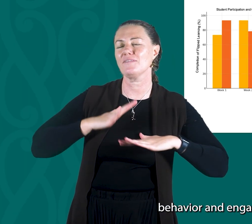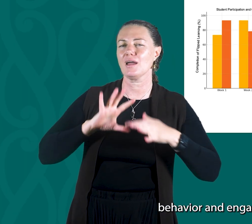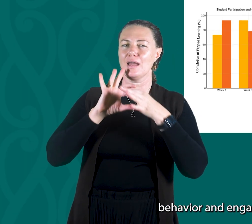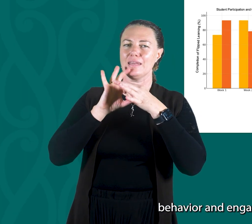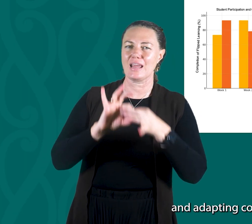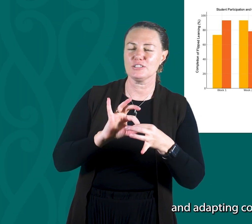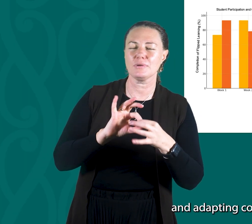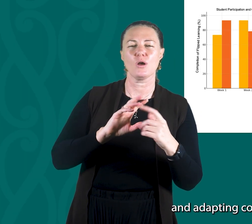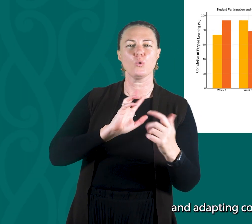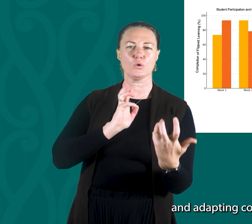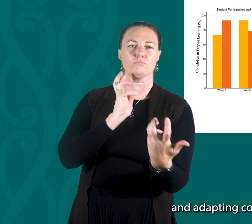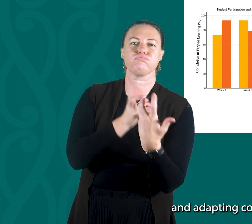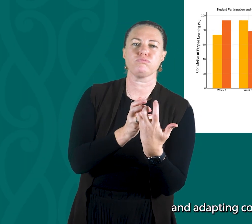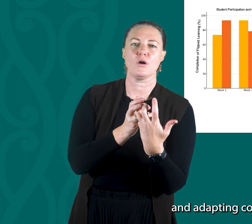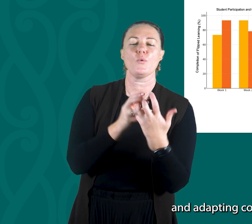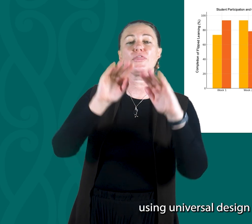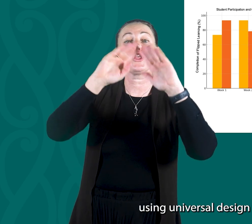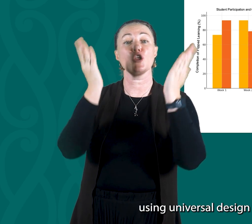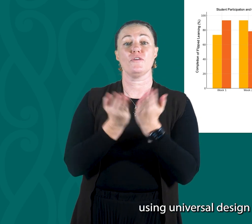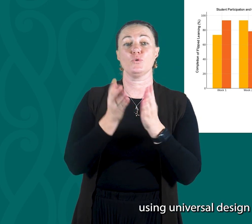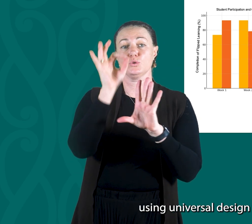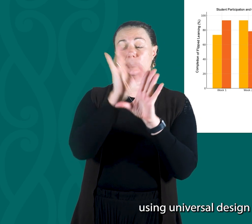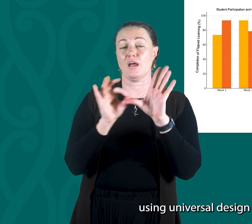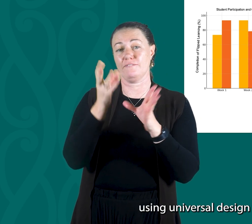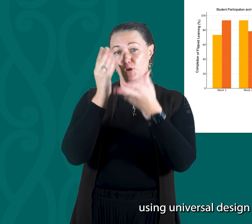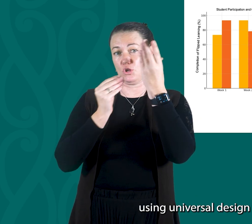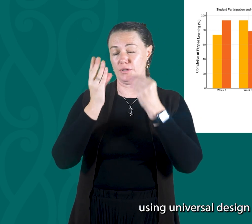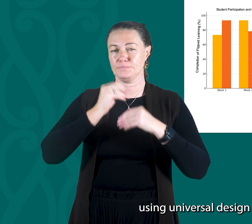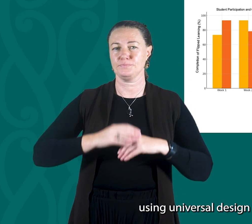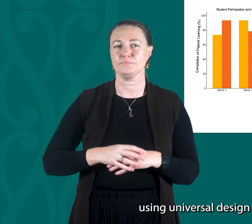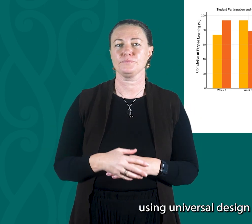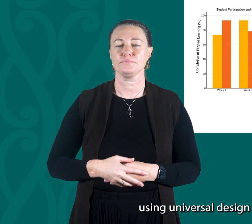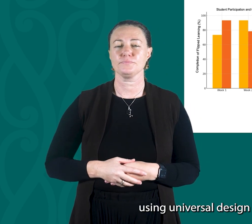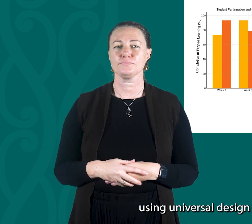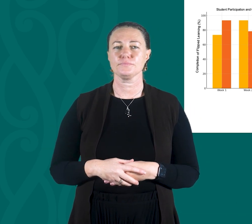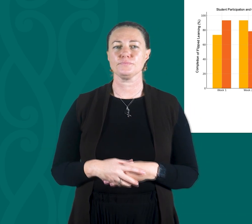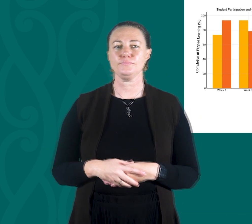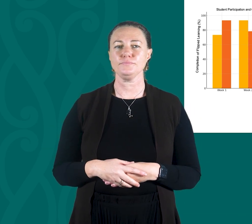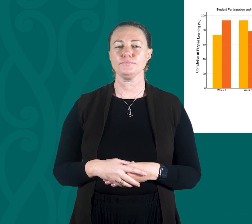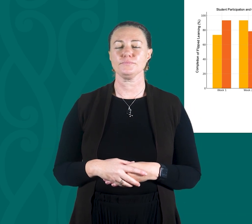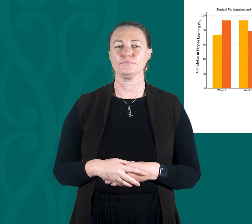engagement, and adapting content using universal design for learning.